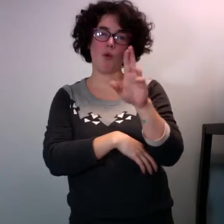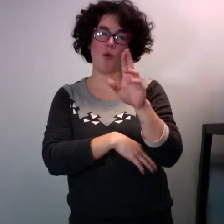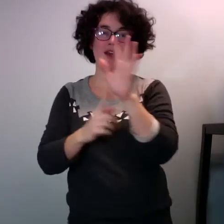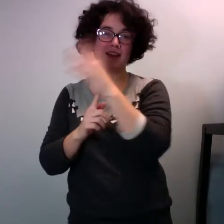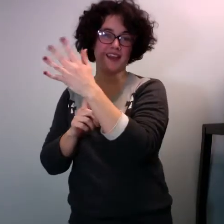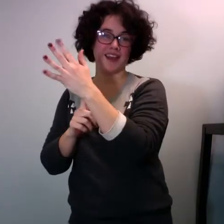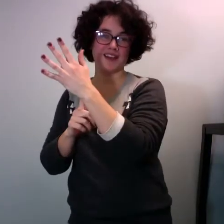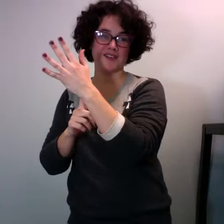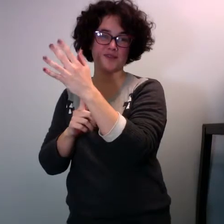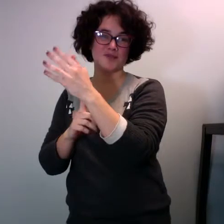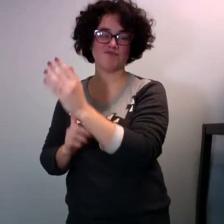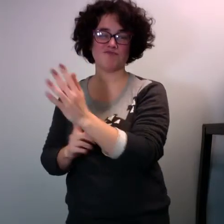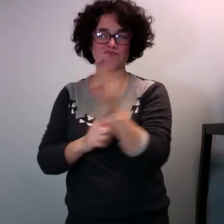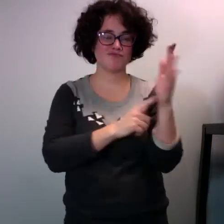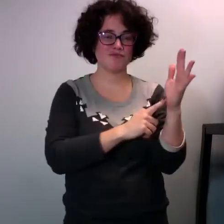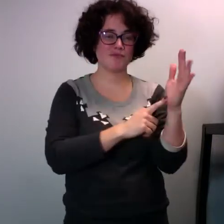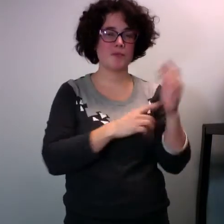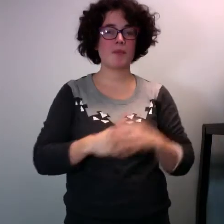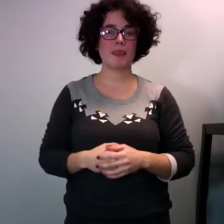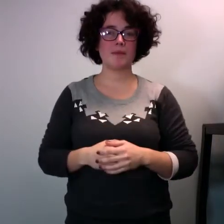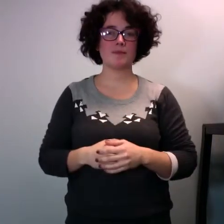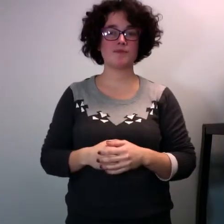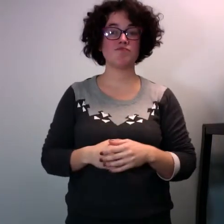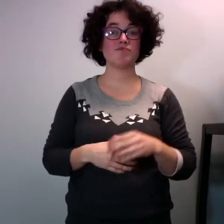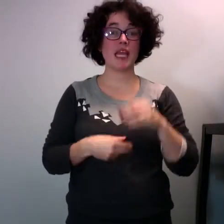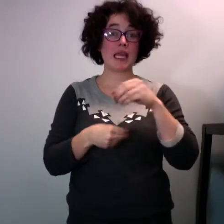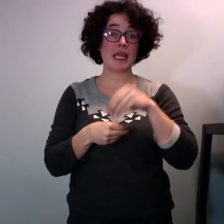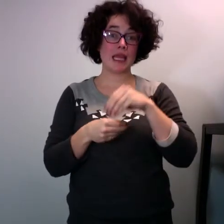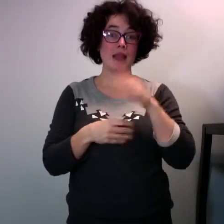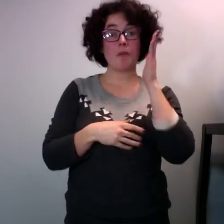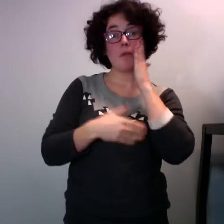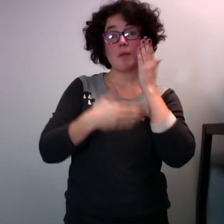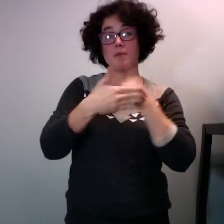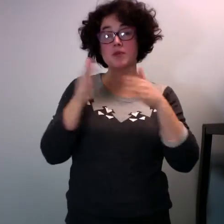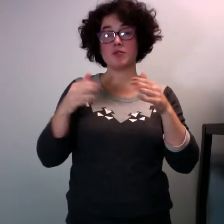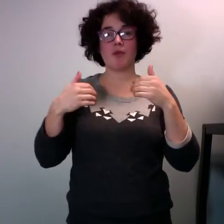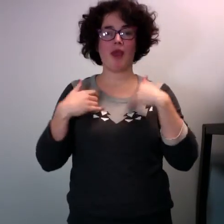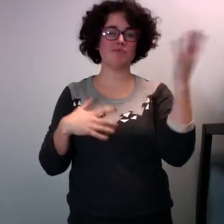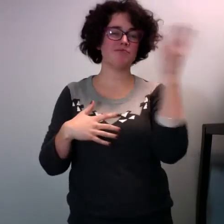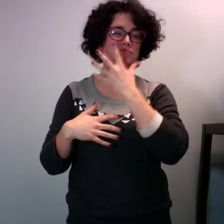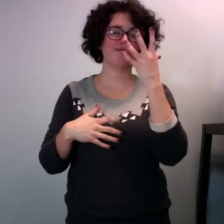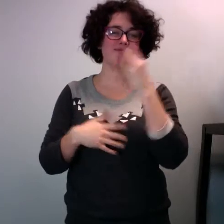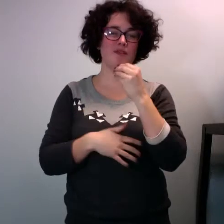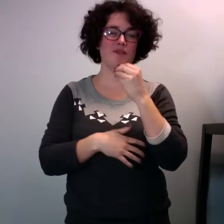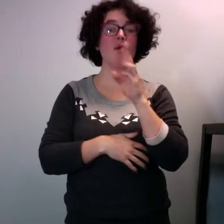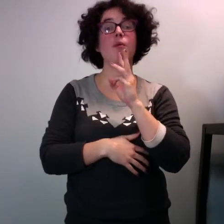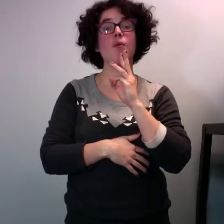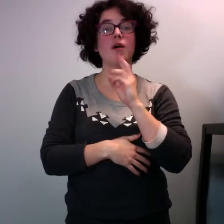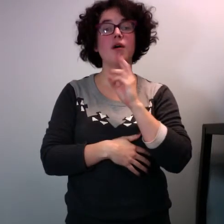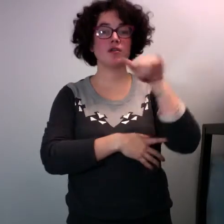In the bedroom, we had beautiful pottery, jug and water, a water jug to wash with instead of